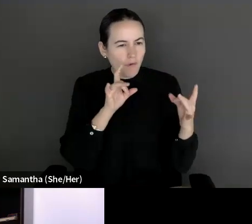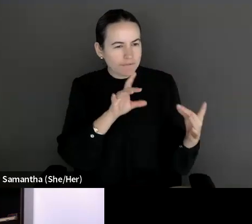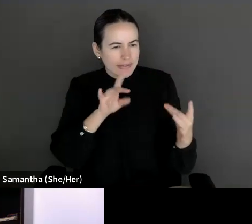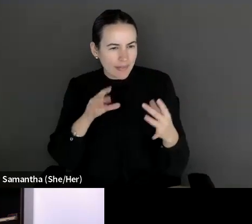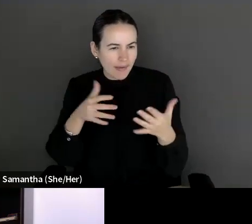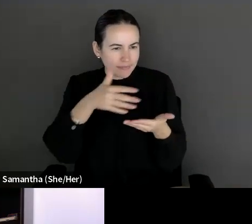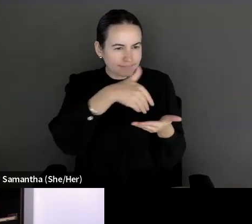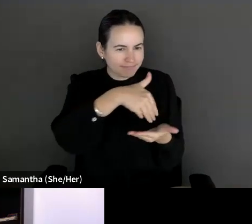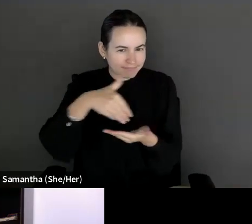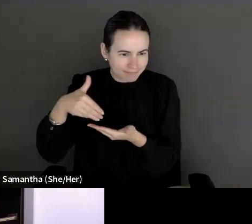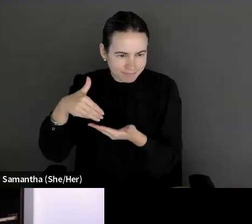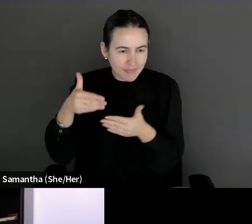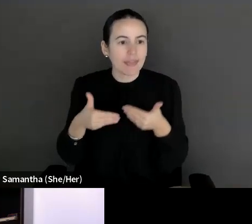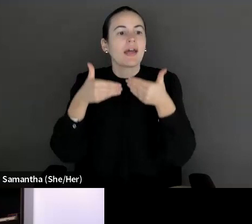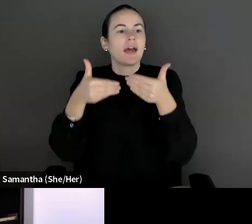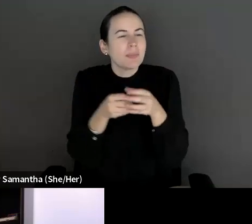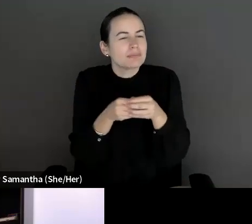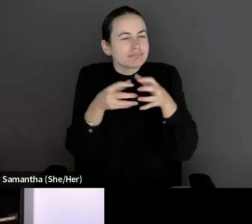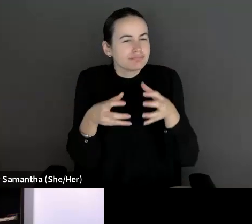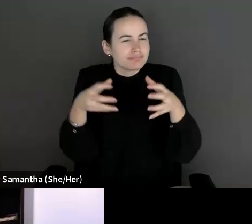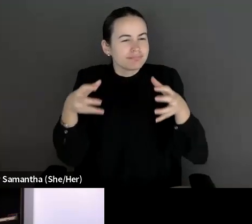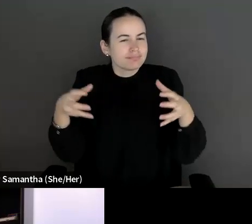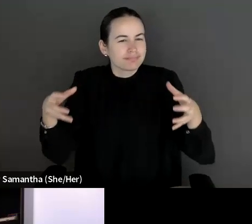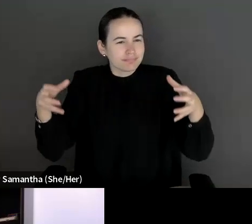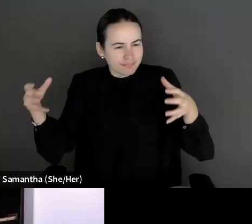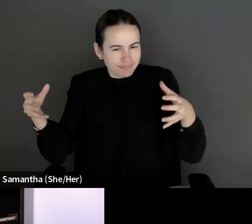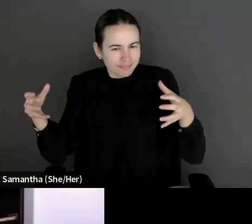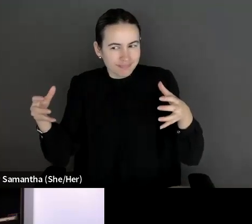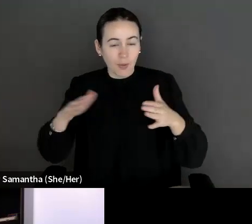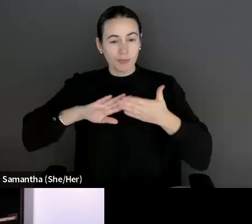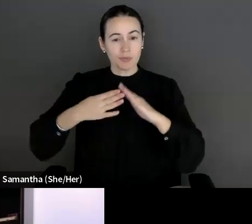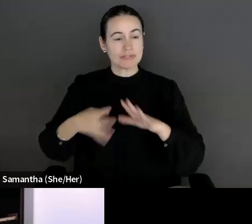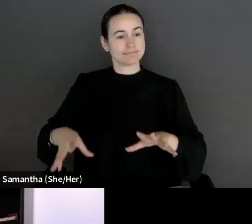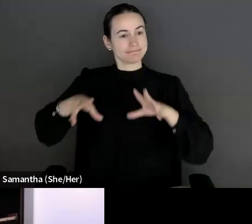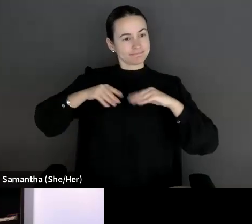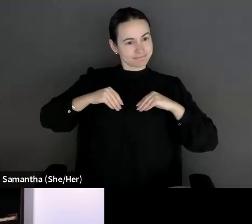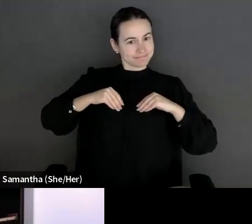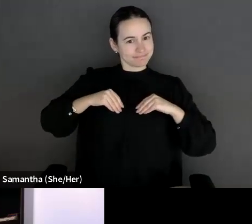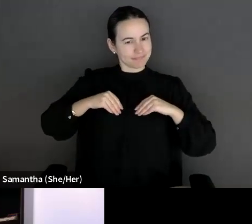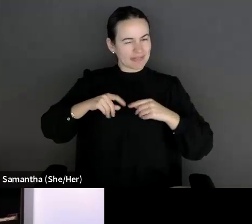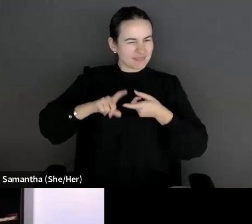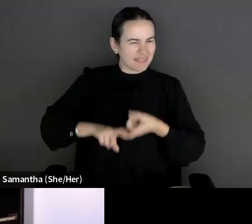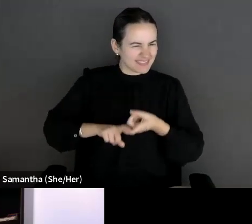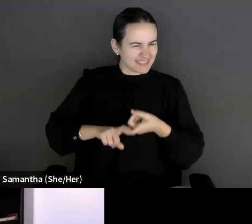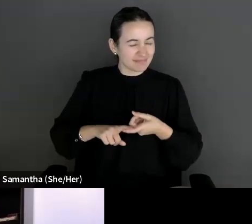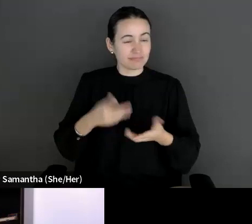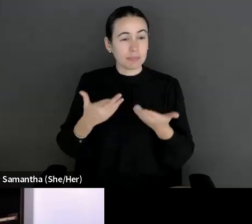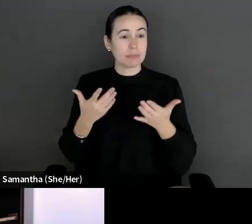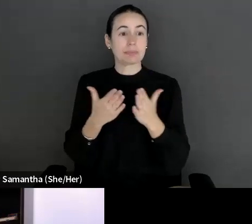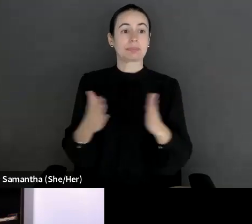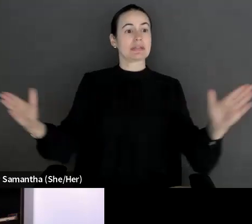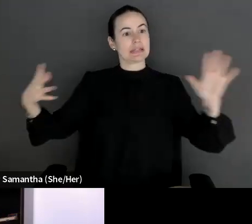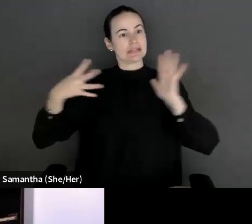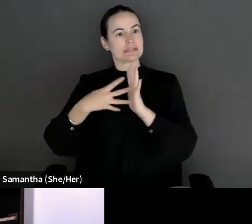issue of buy-in depends on the context, obviously. I mean, if you're like a large testing agency and people just come